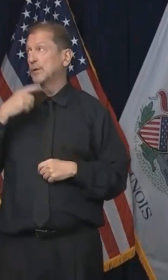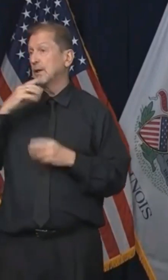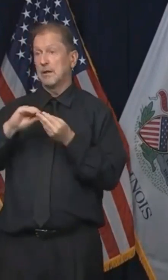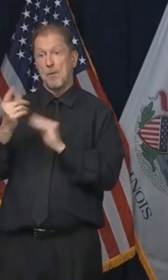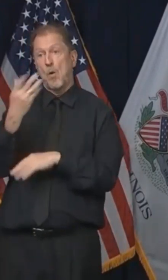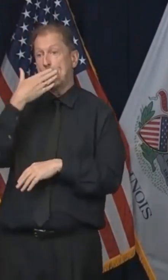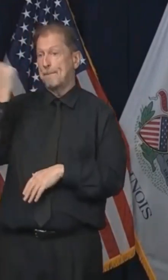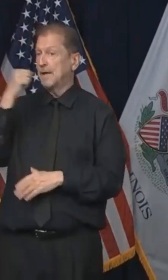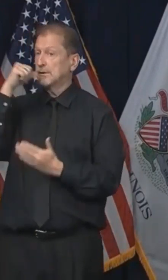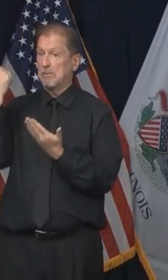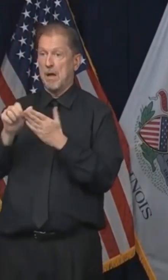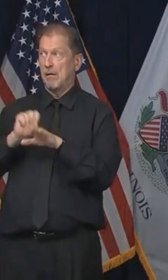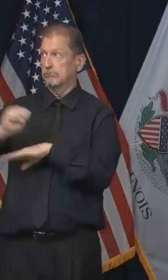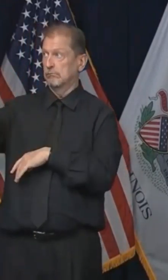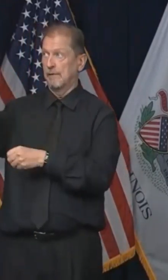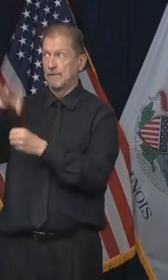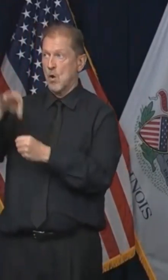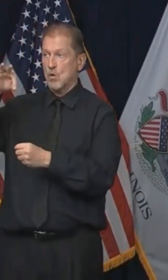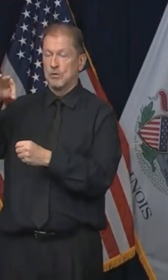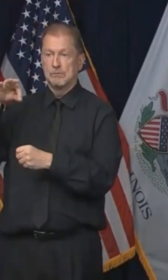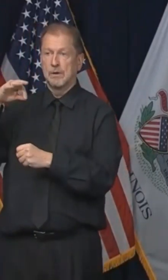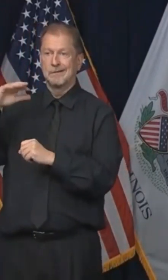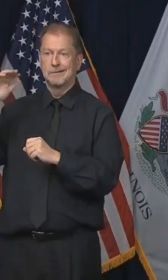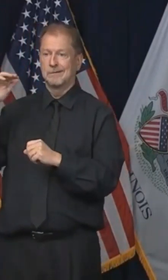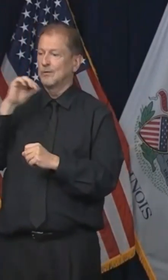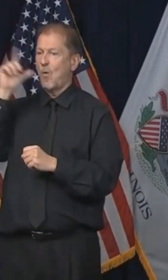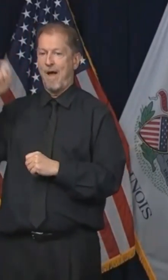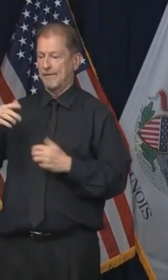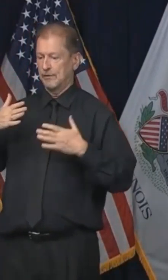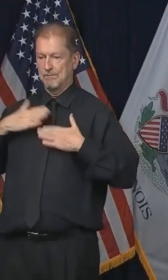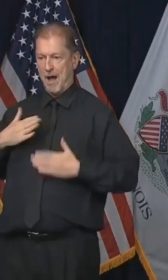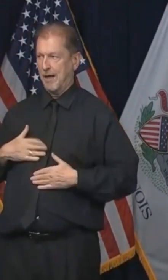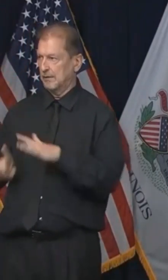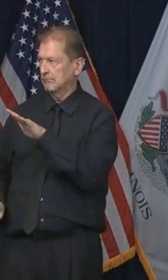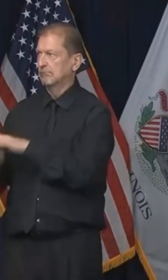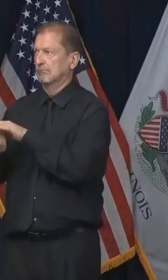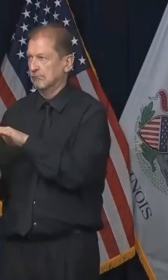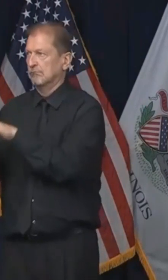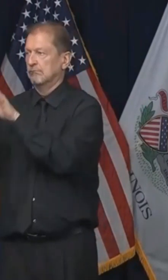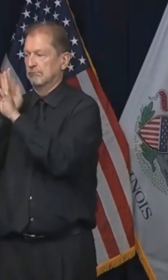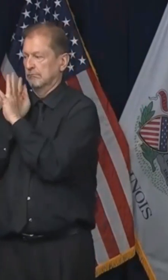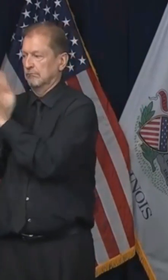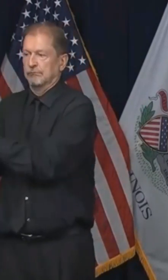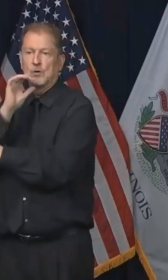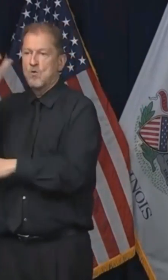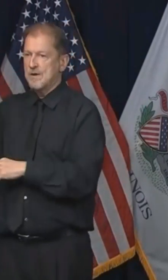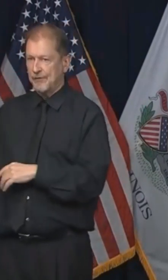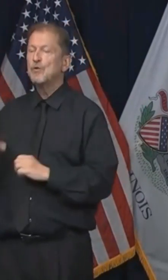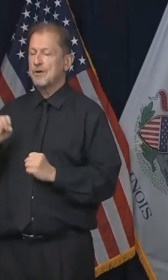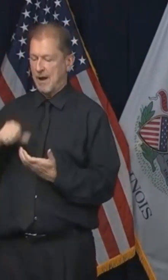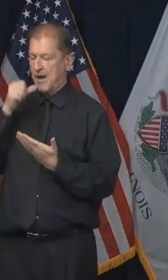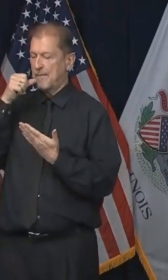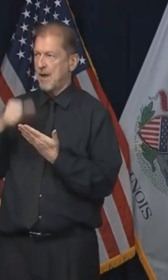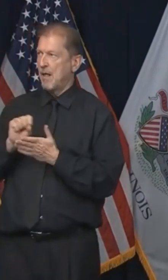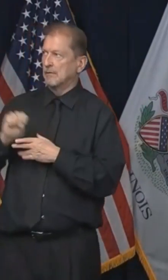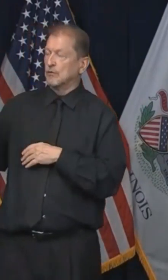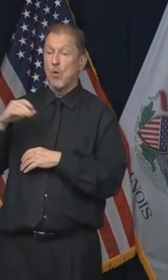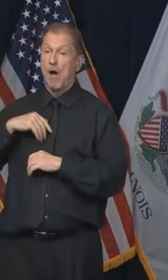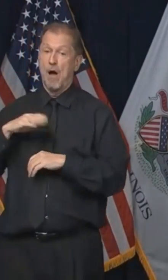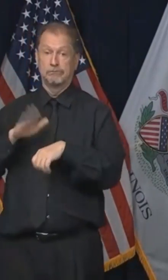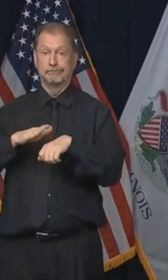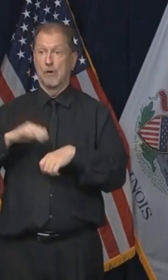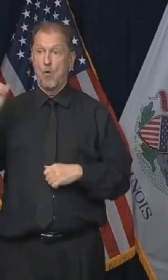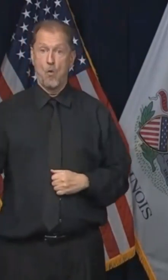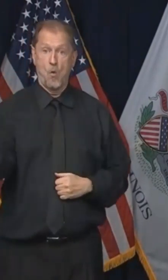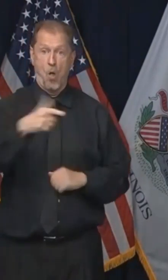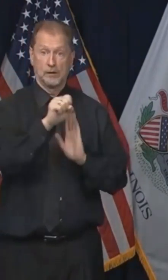mail-in ballots are the best way to run an election right now. And so I would encourage everybody in every state that has an upcoming election and every state